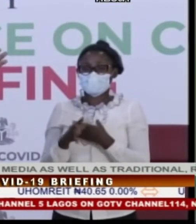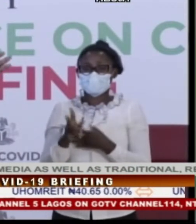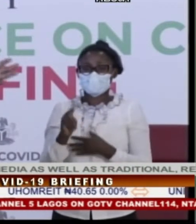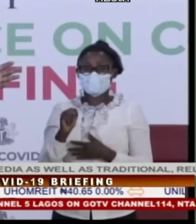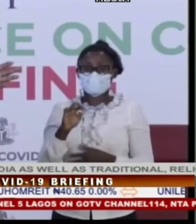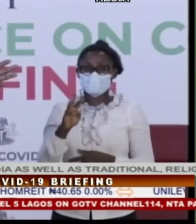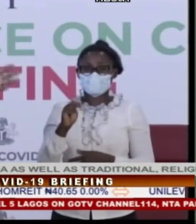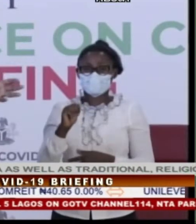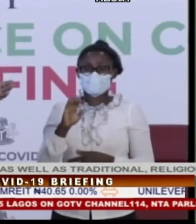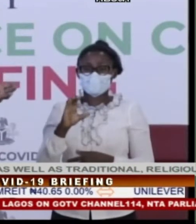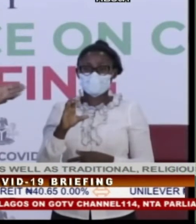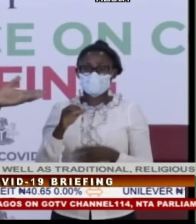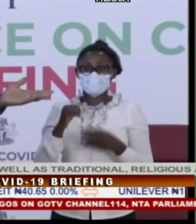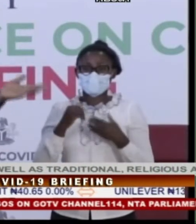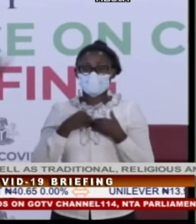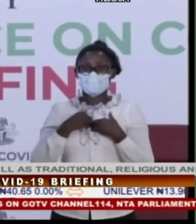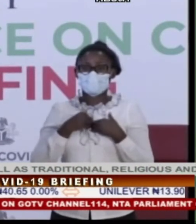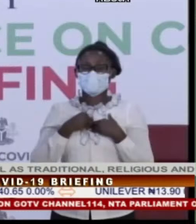quickly fixed.